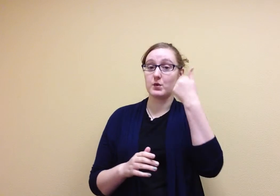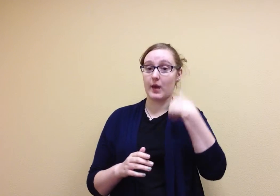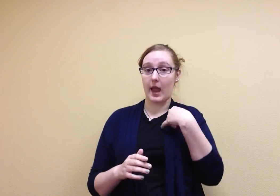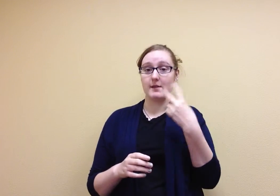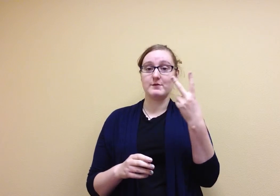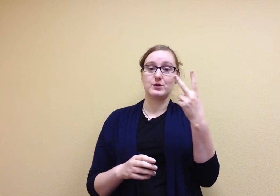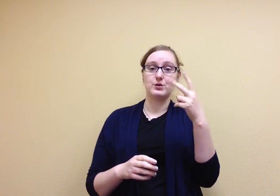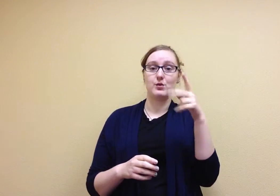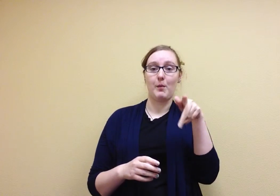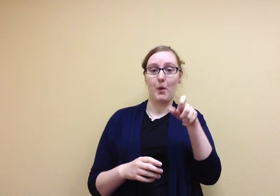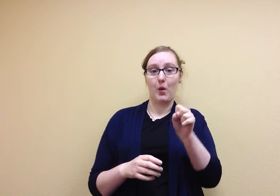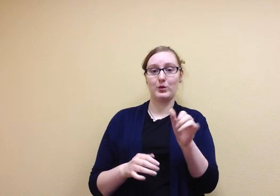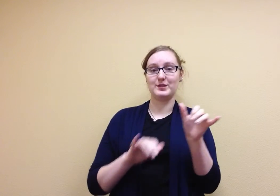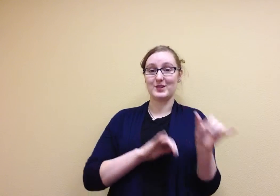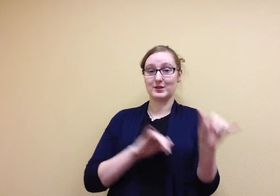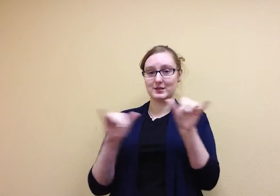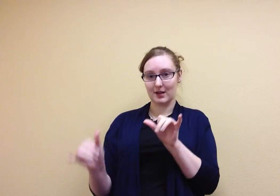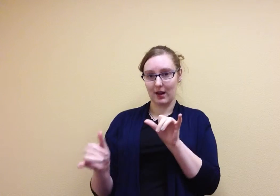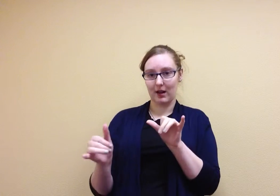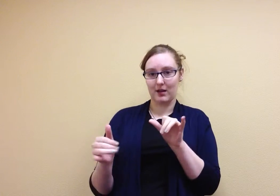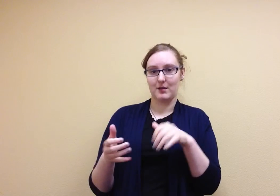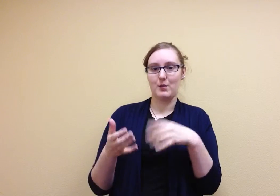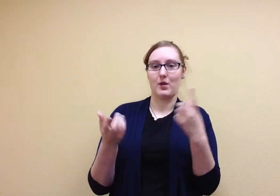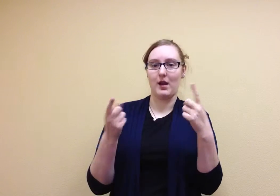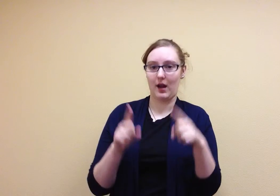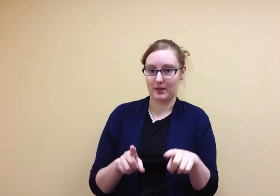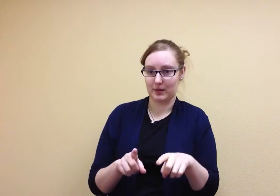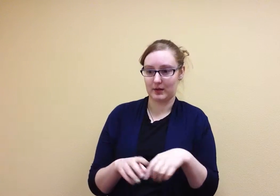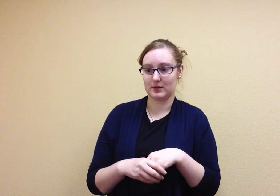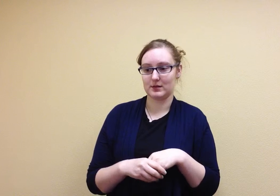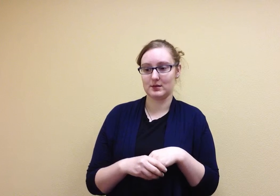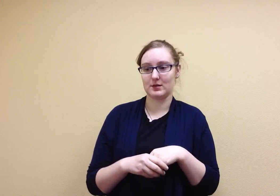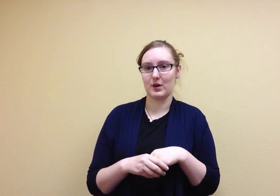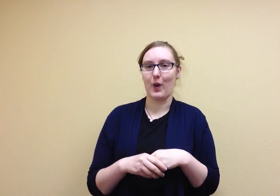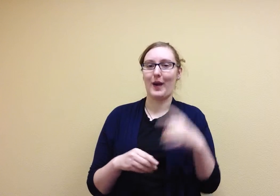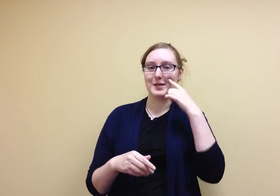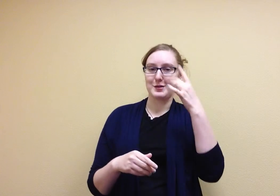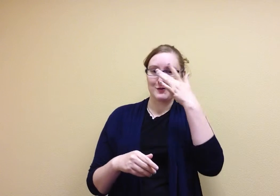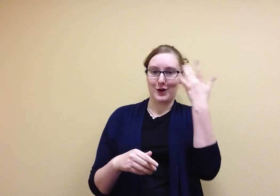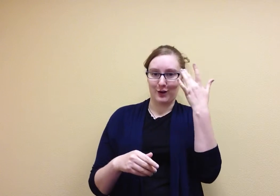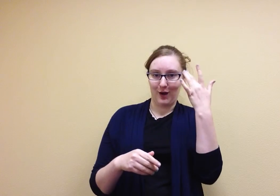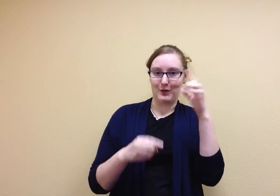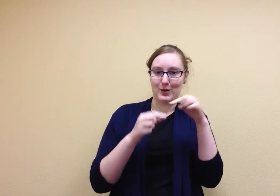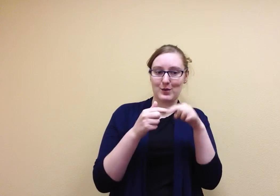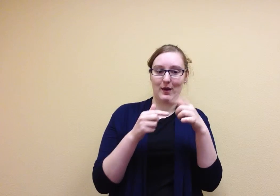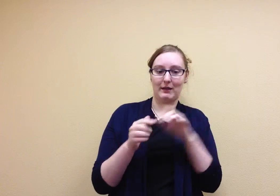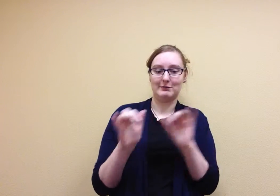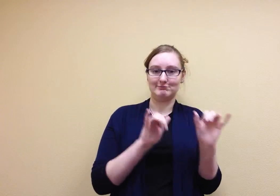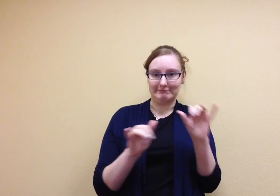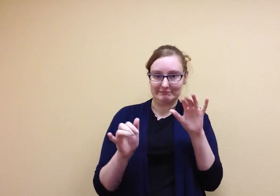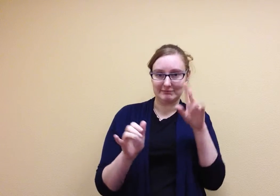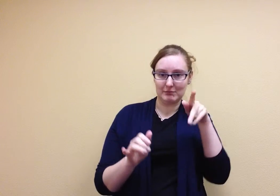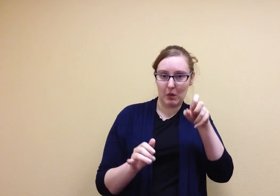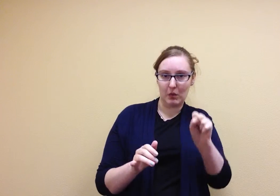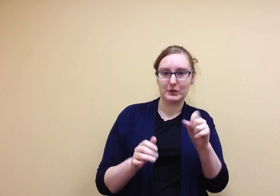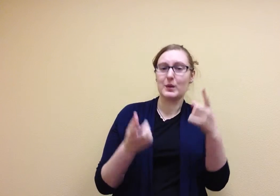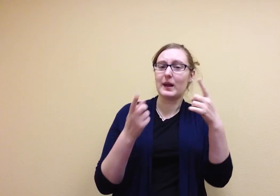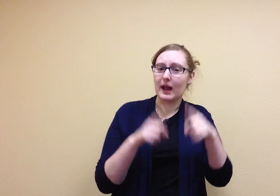the same? Do you remember? Ooh, I think we forgot what we did. When we have like poles, what happened?